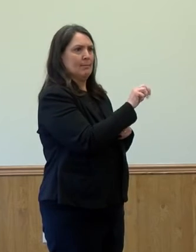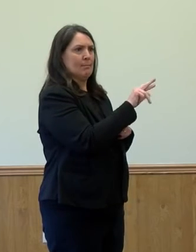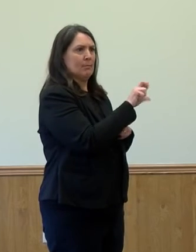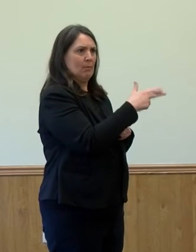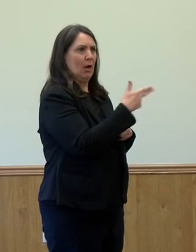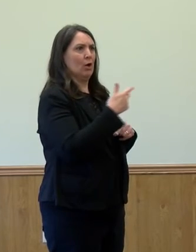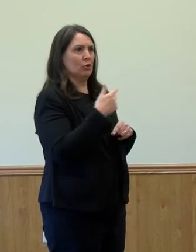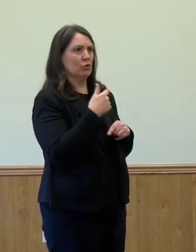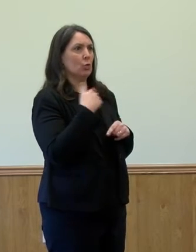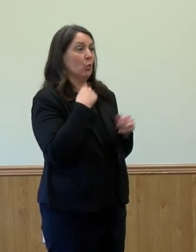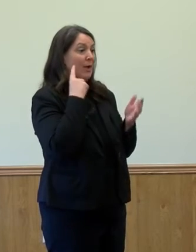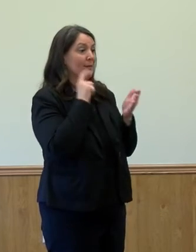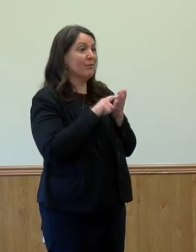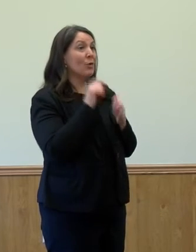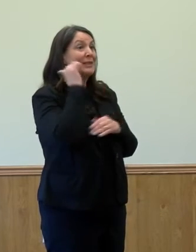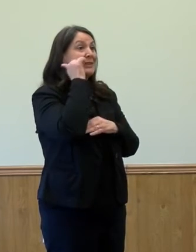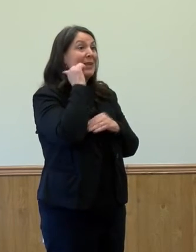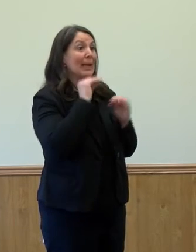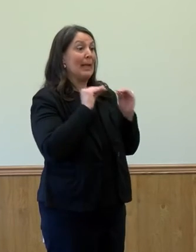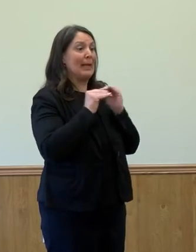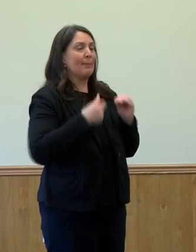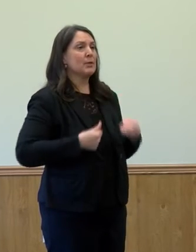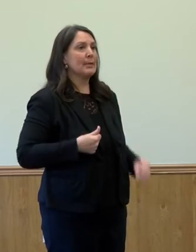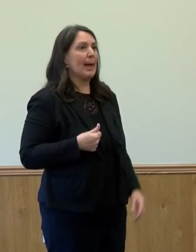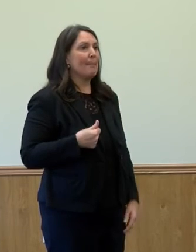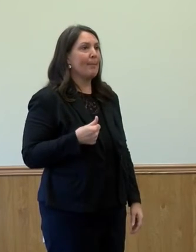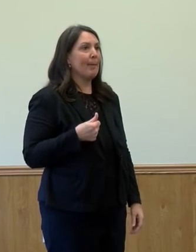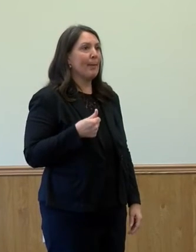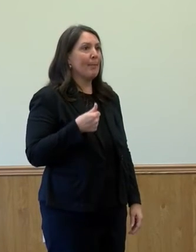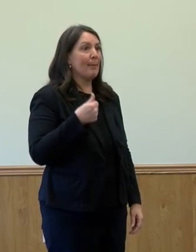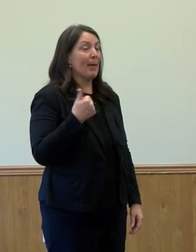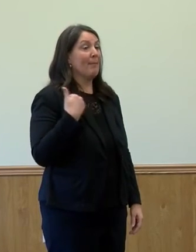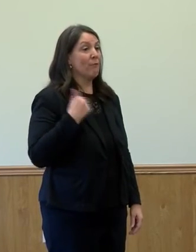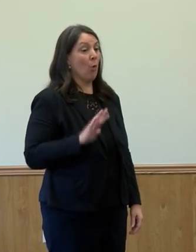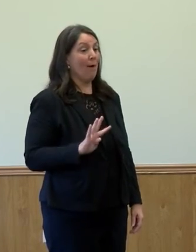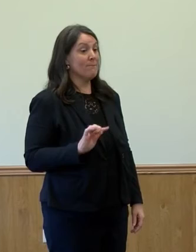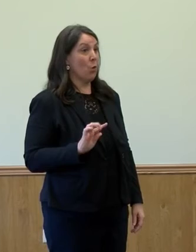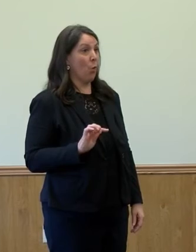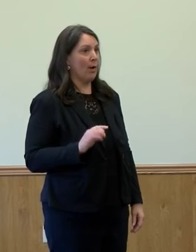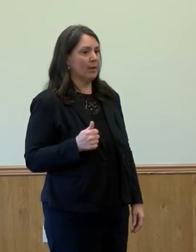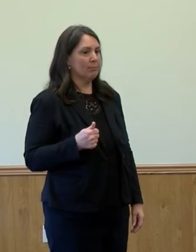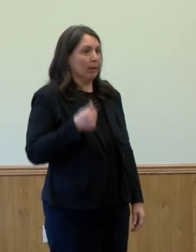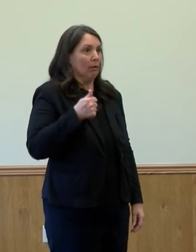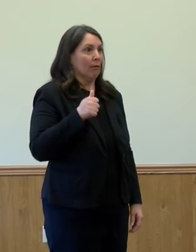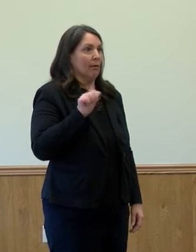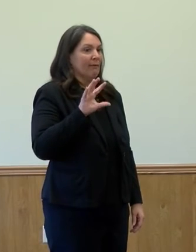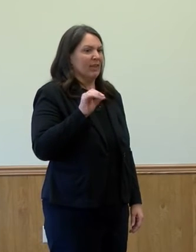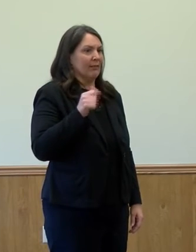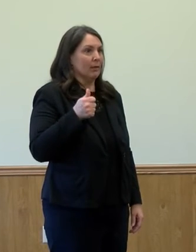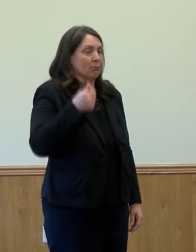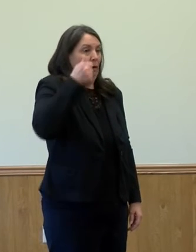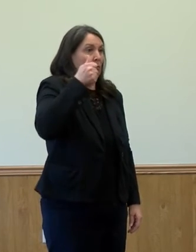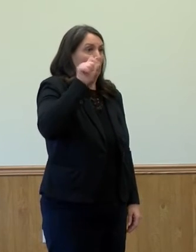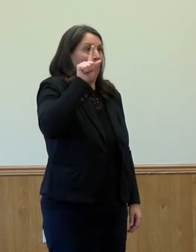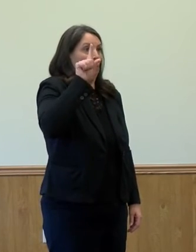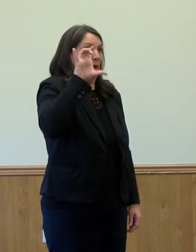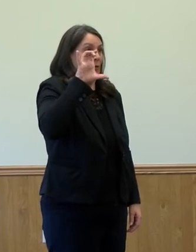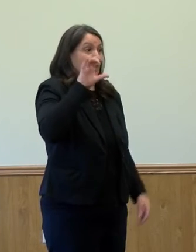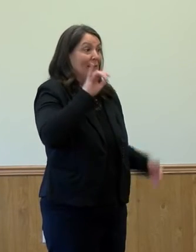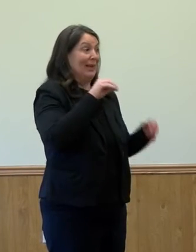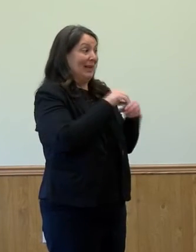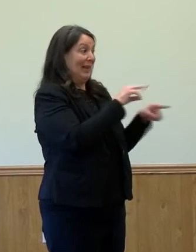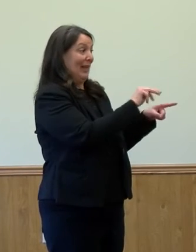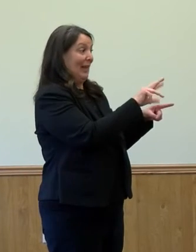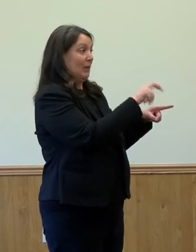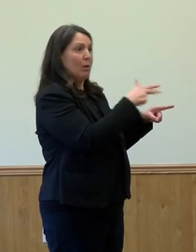up from daily averages from, going from 40s to 50s to 100s, and I think that peak in March, we were